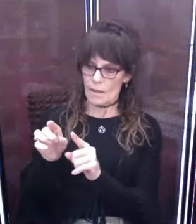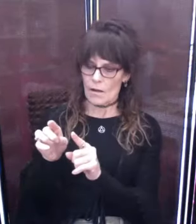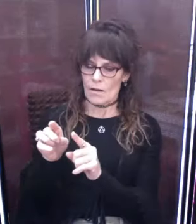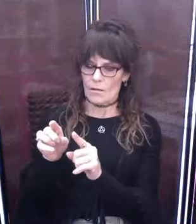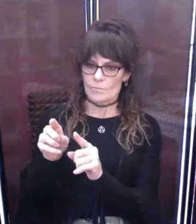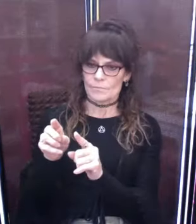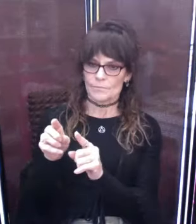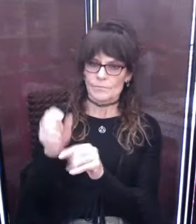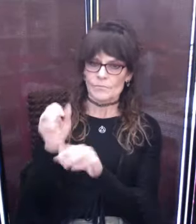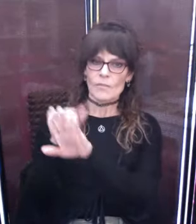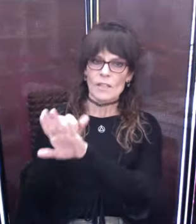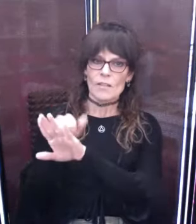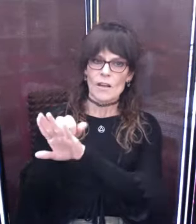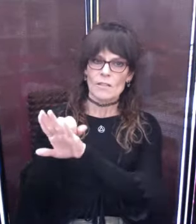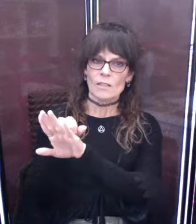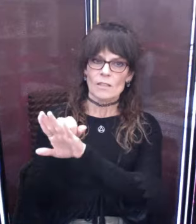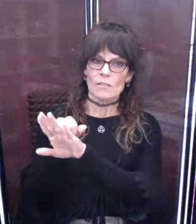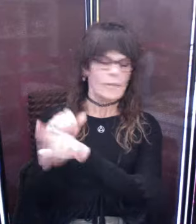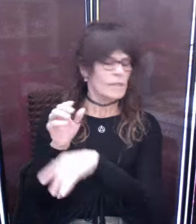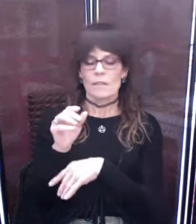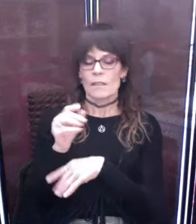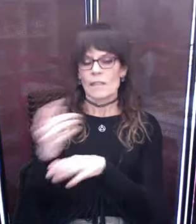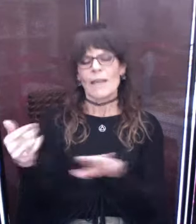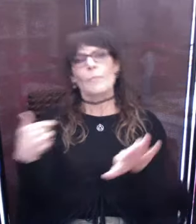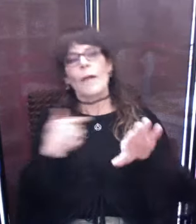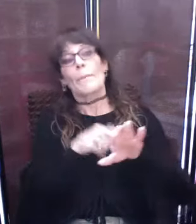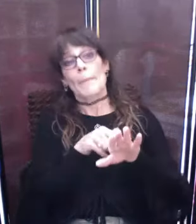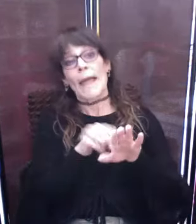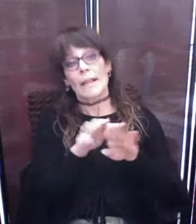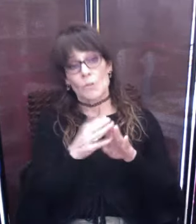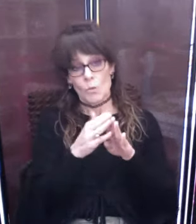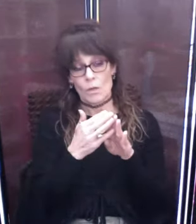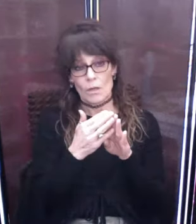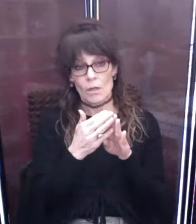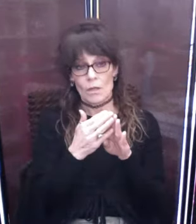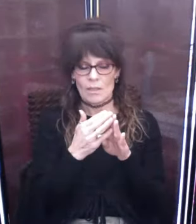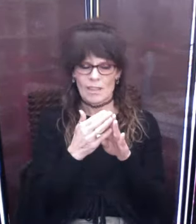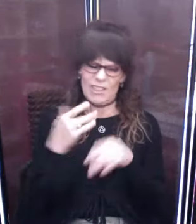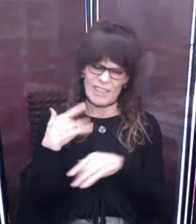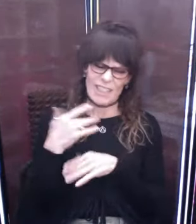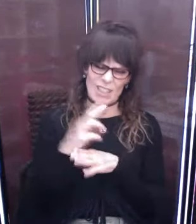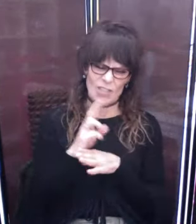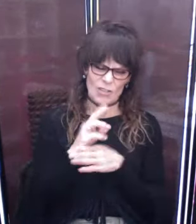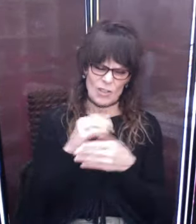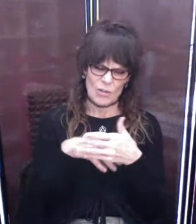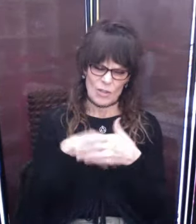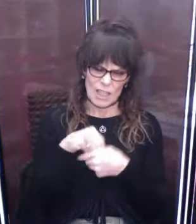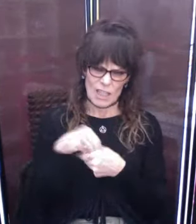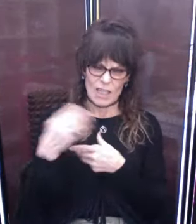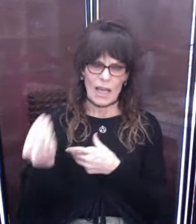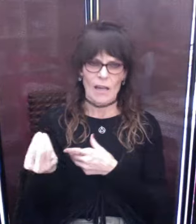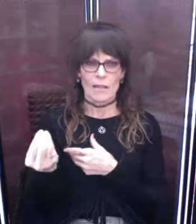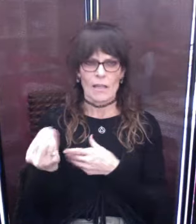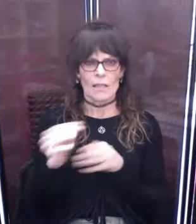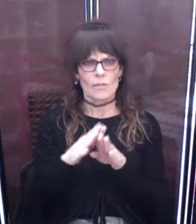knocked on came around the back door that she usually uses to go in and out. And the door was open and my mom